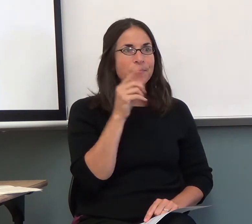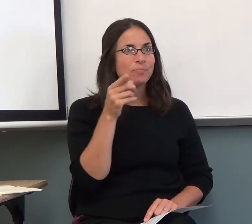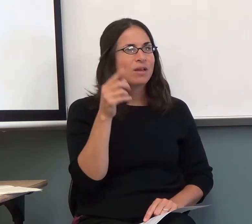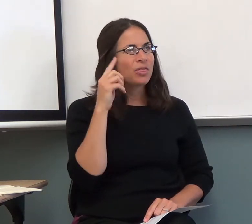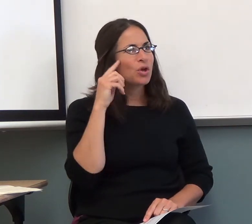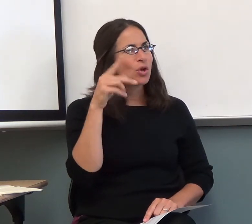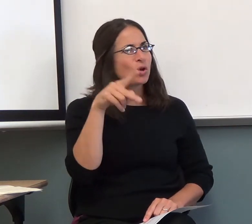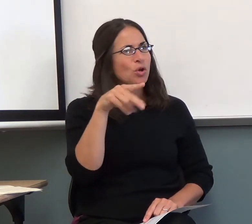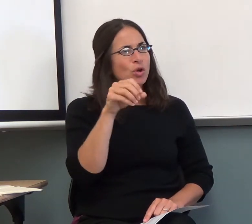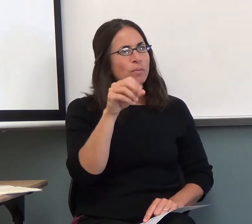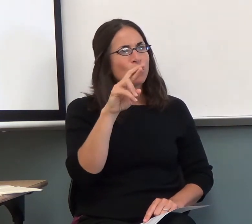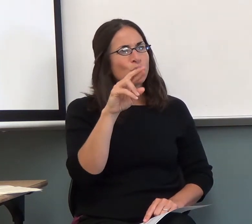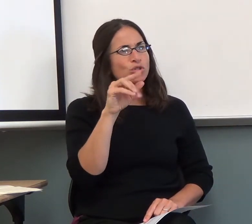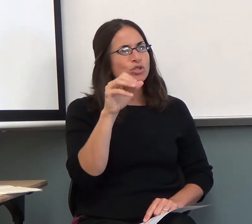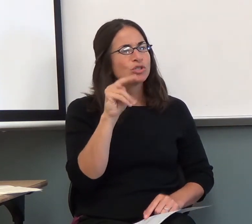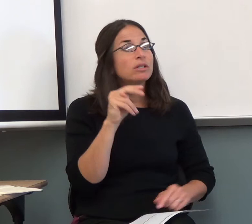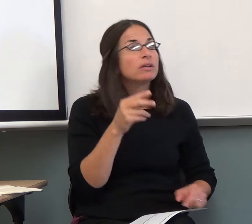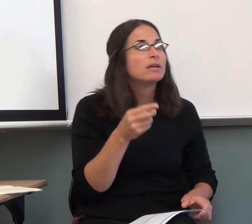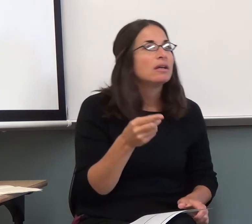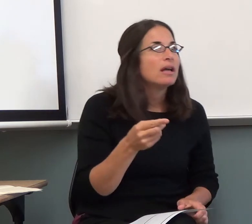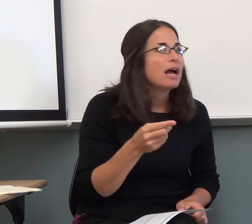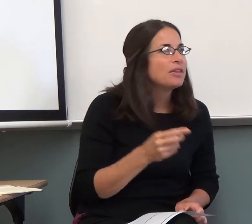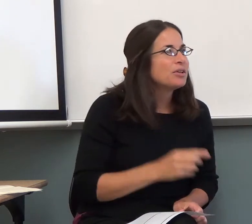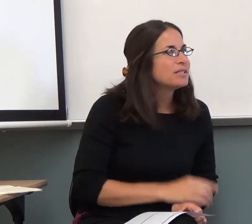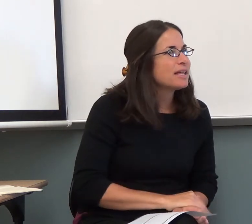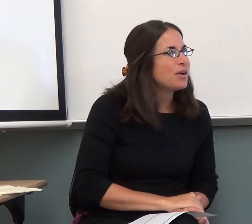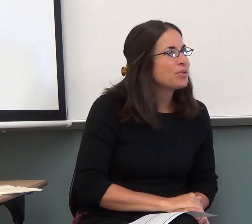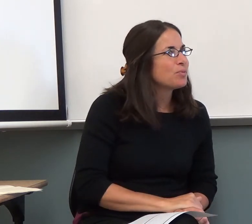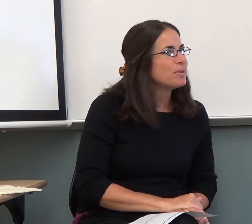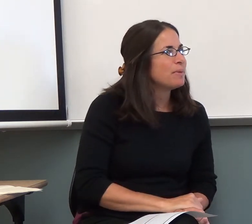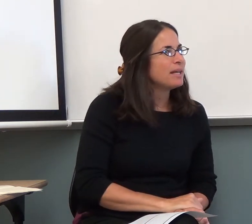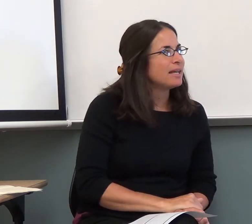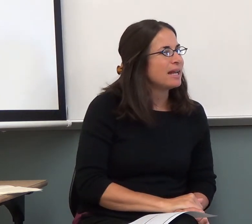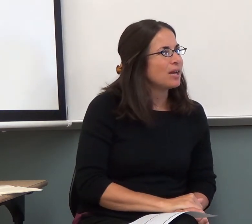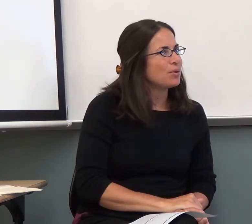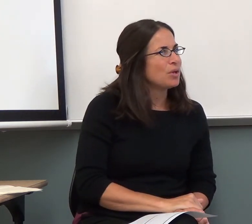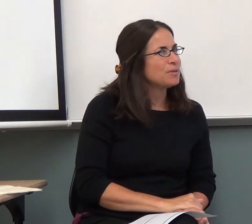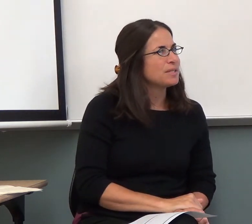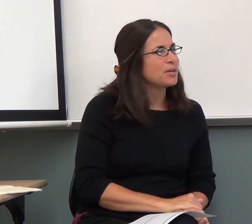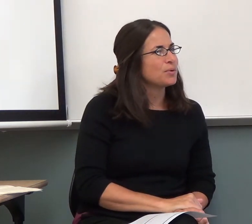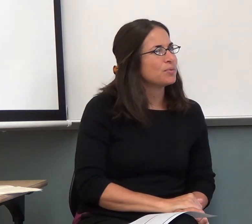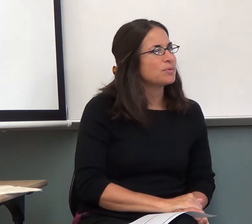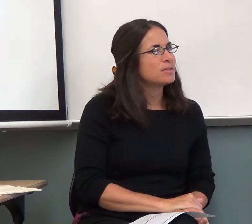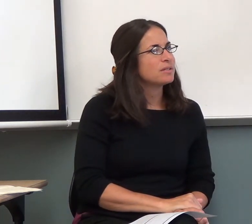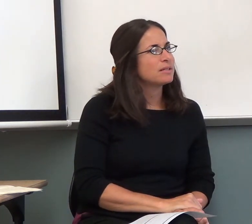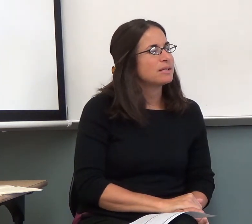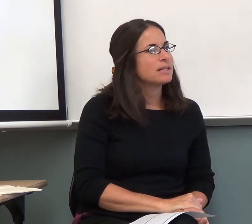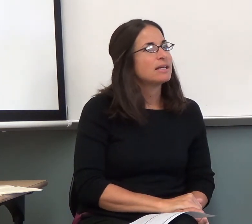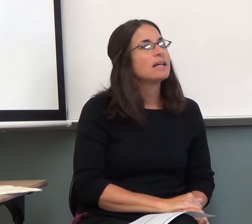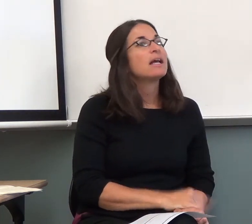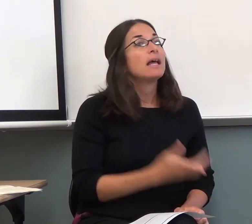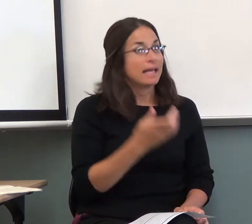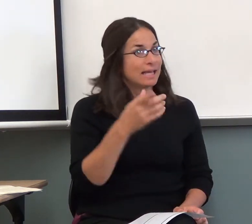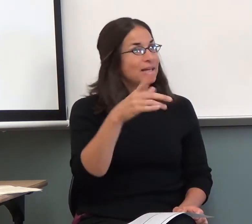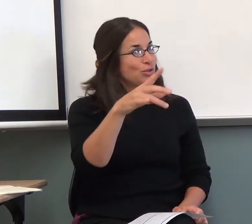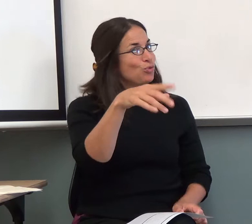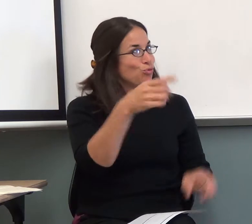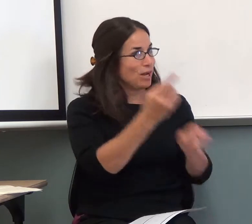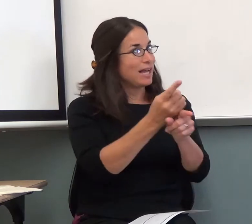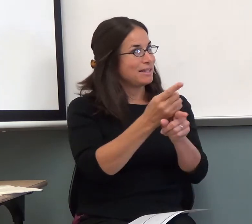we're talking about it because what we have here is I thought called south a... would be a noun also. Now normally, south is in